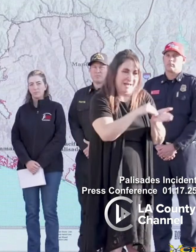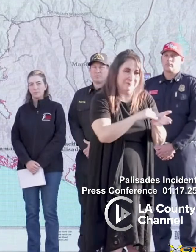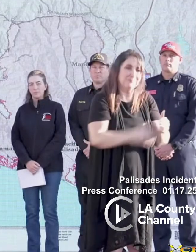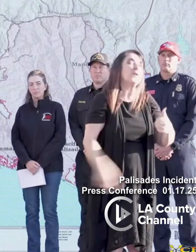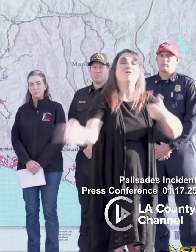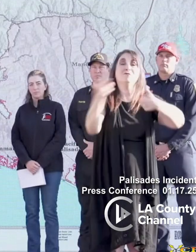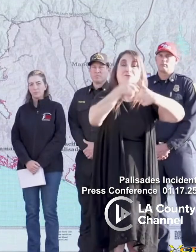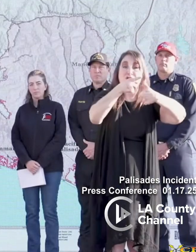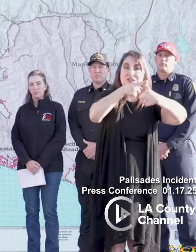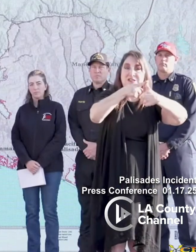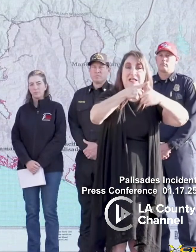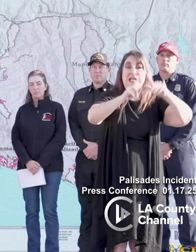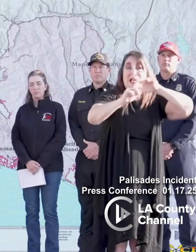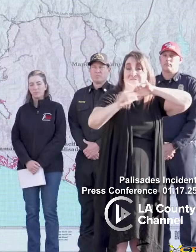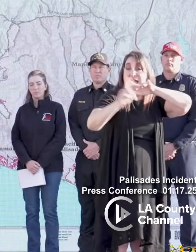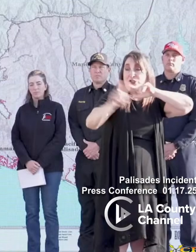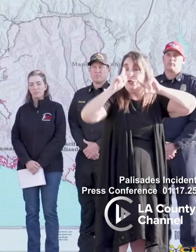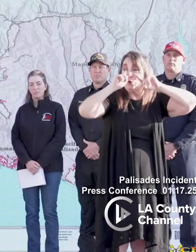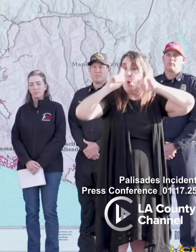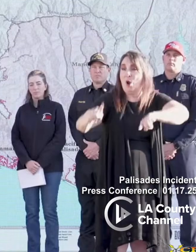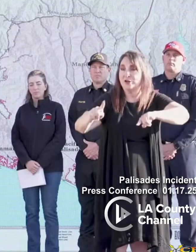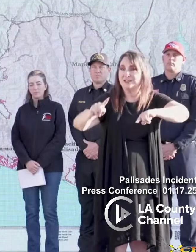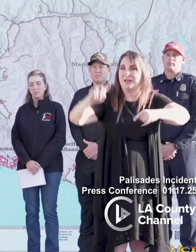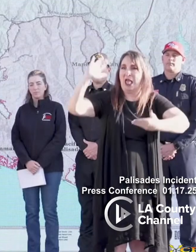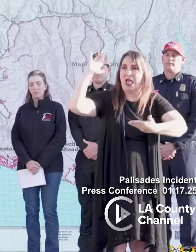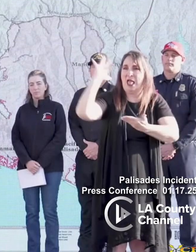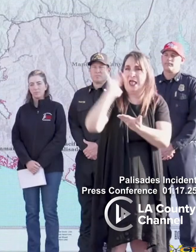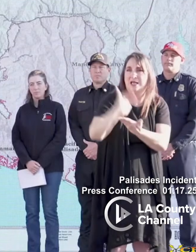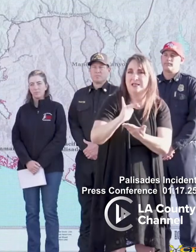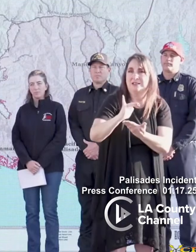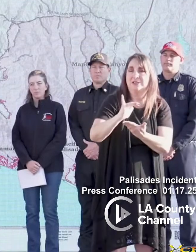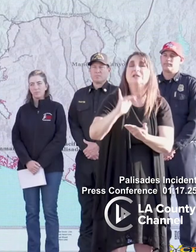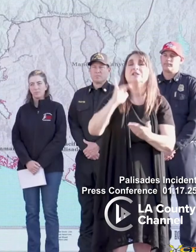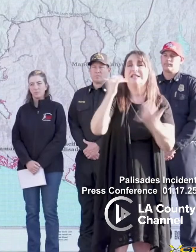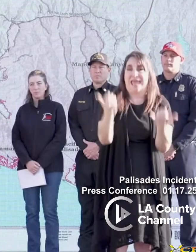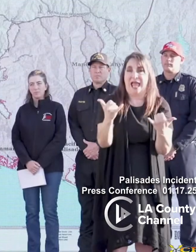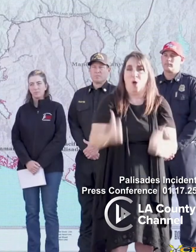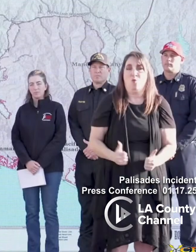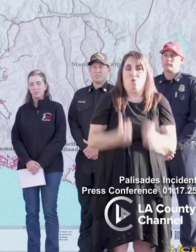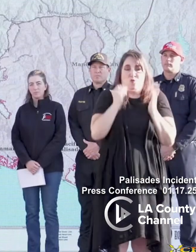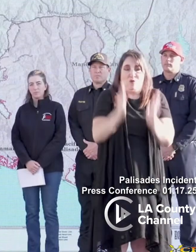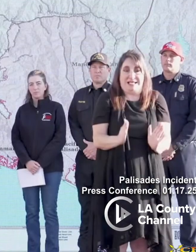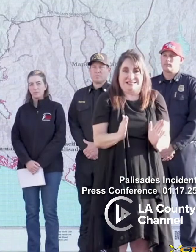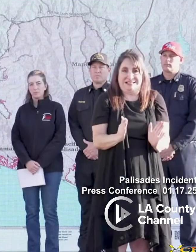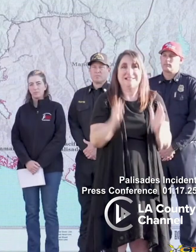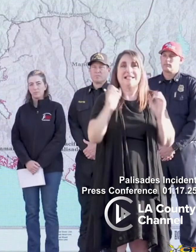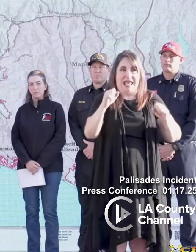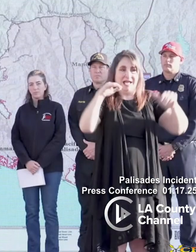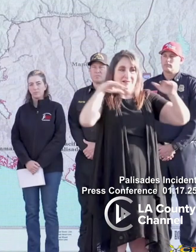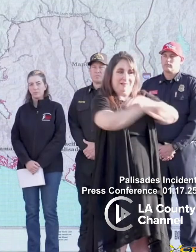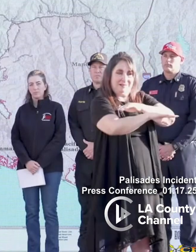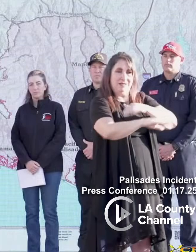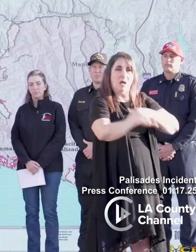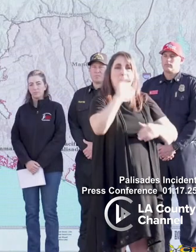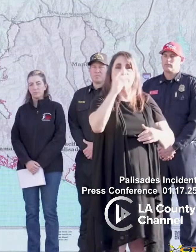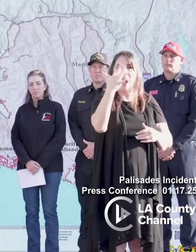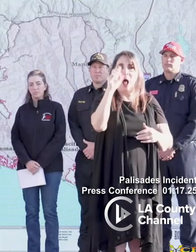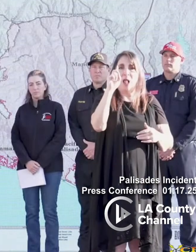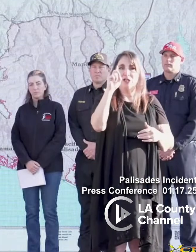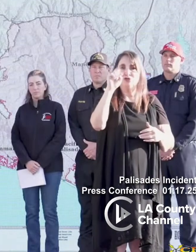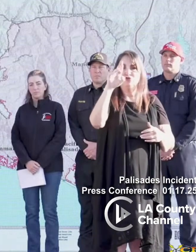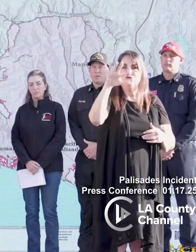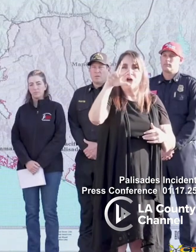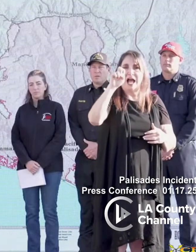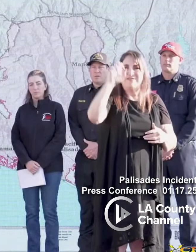evacuation orders that have been reduced to resident-only access. Mulholland Drive, south of Reseda